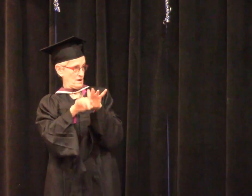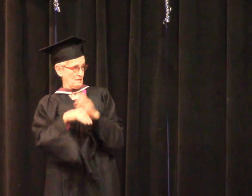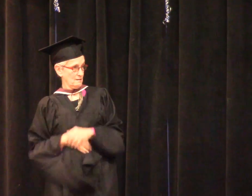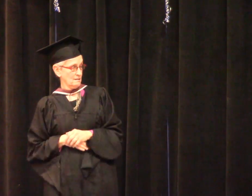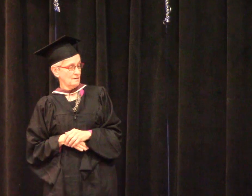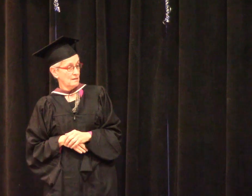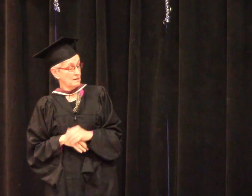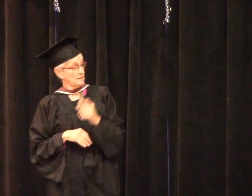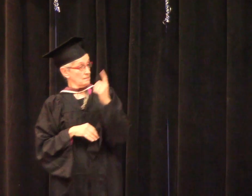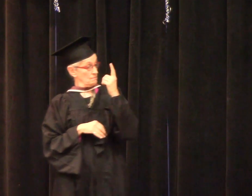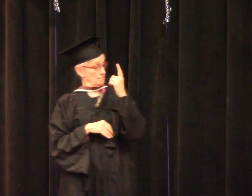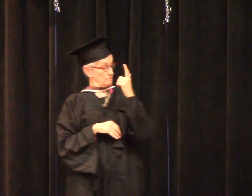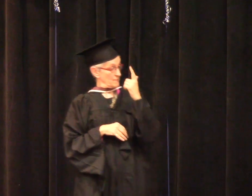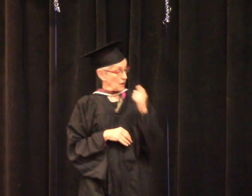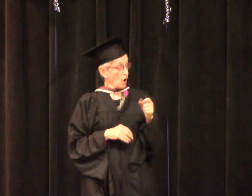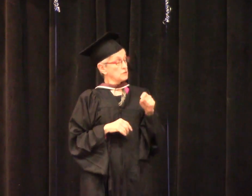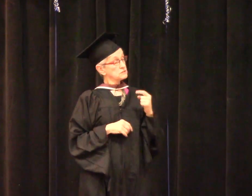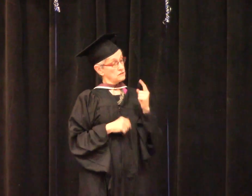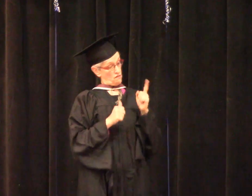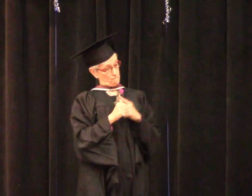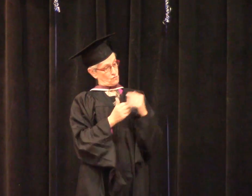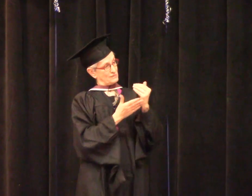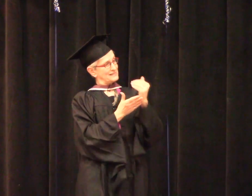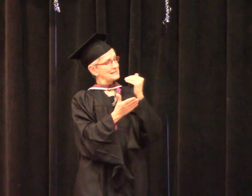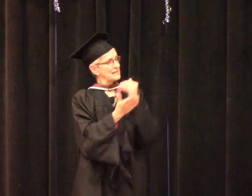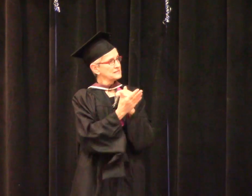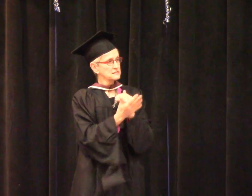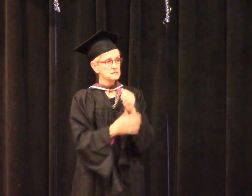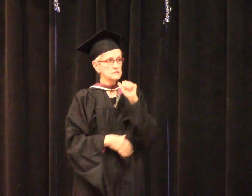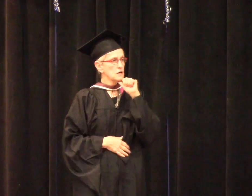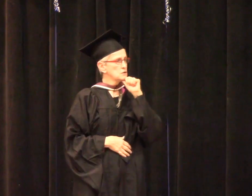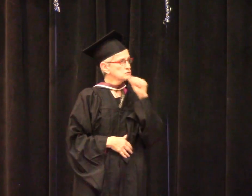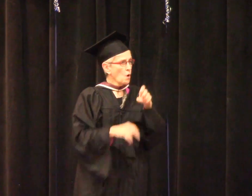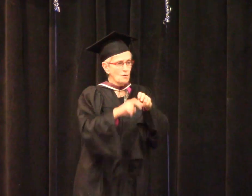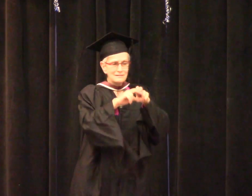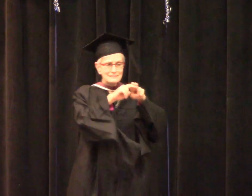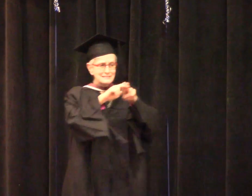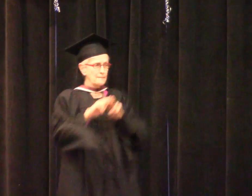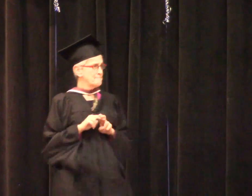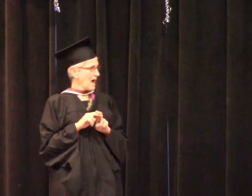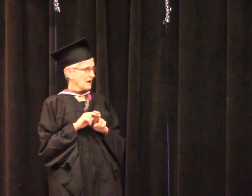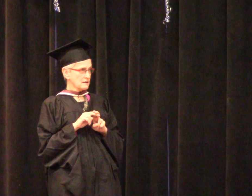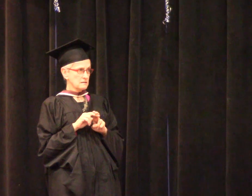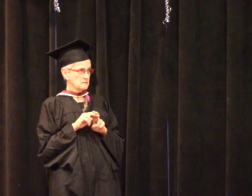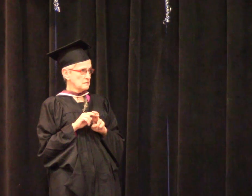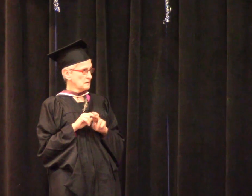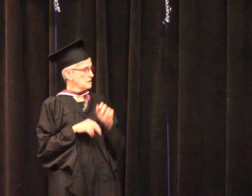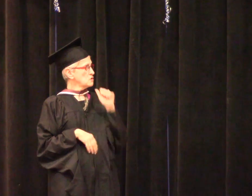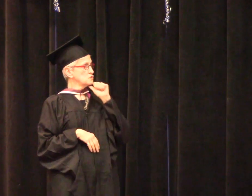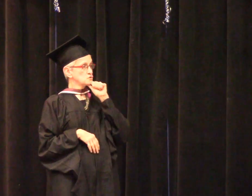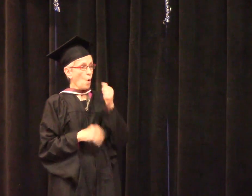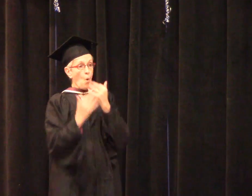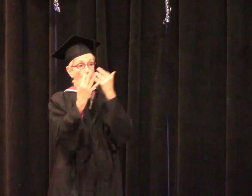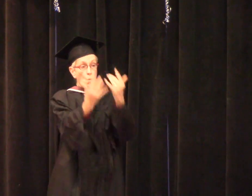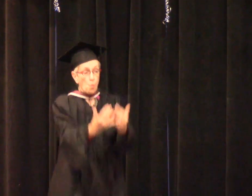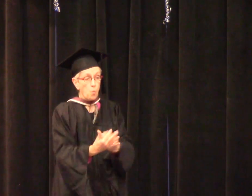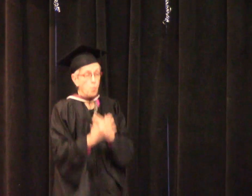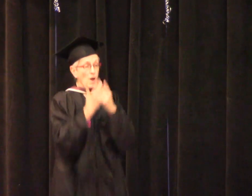However, the lesson in that book is very important. Because of the many lessons in the book, the first is